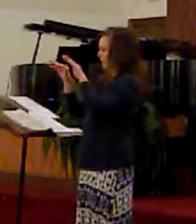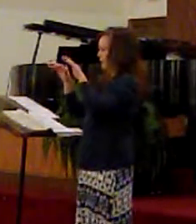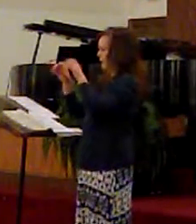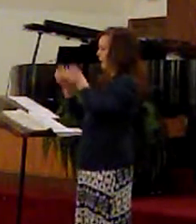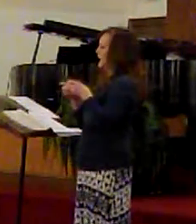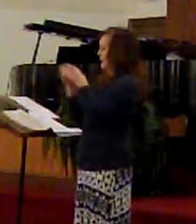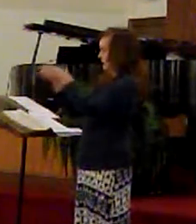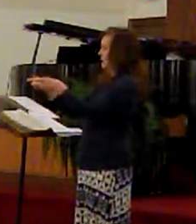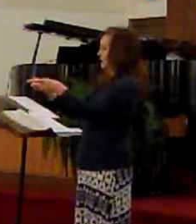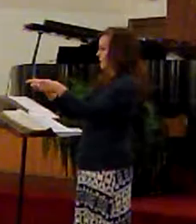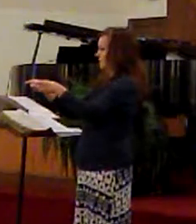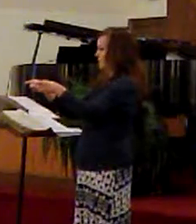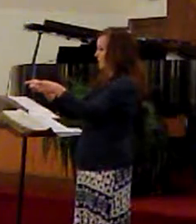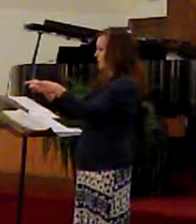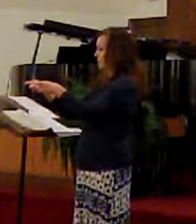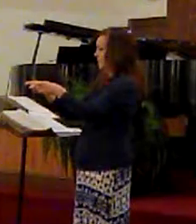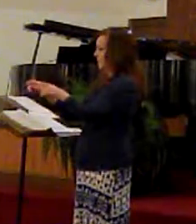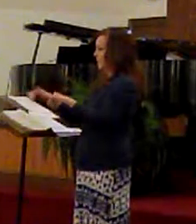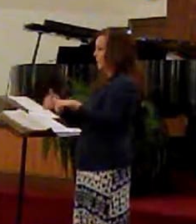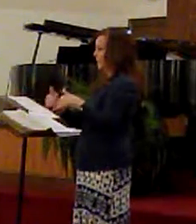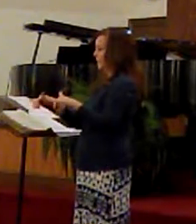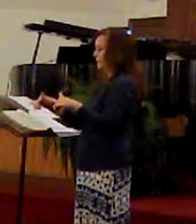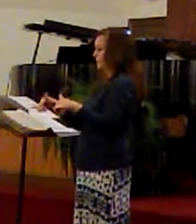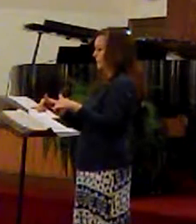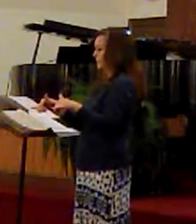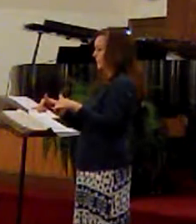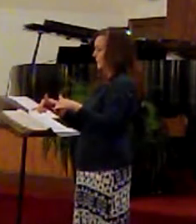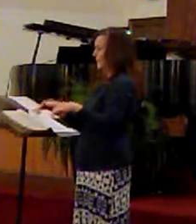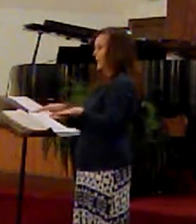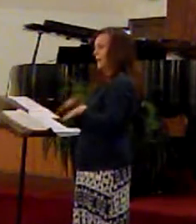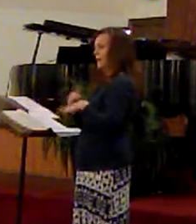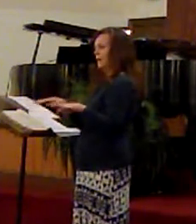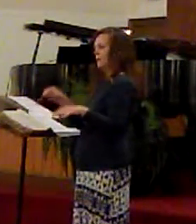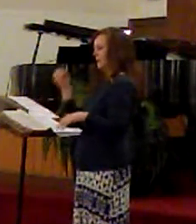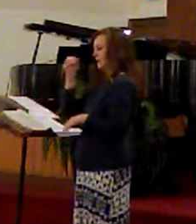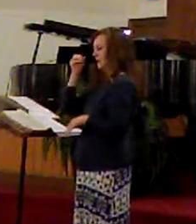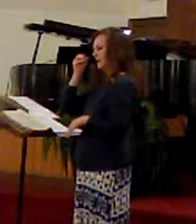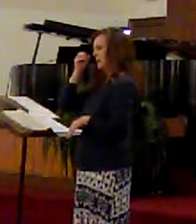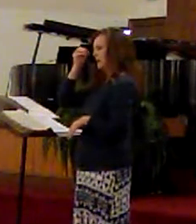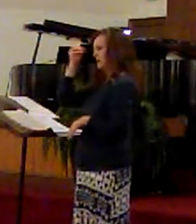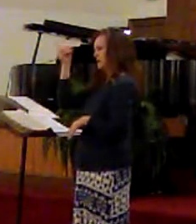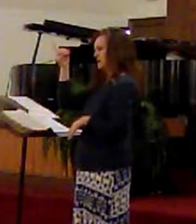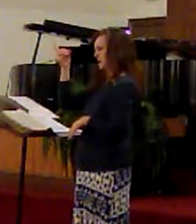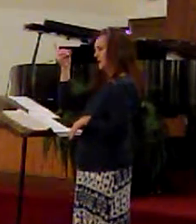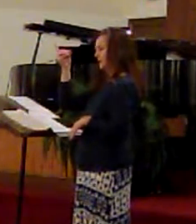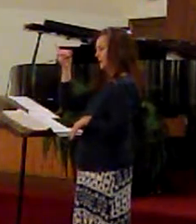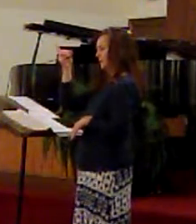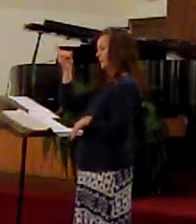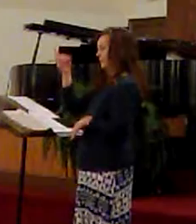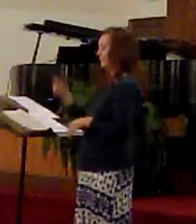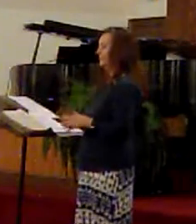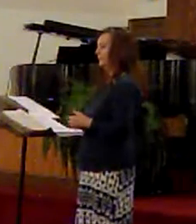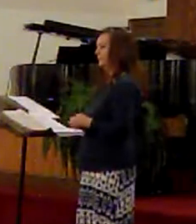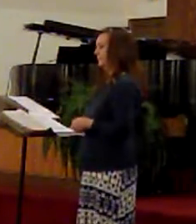talking with him and he asked a question. He says, "I just don't understand this."